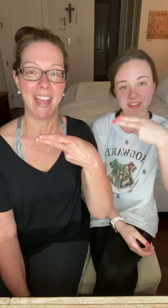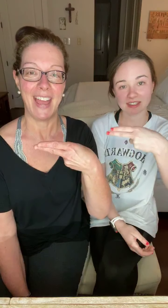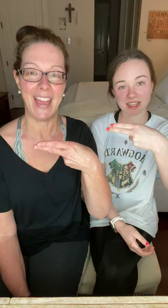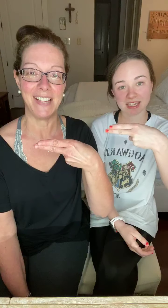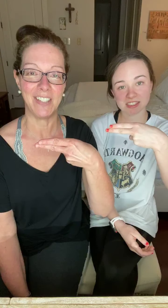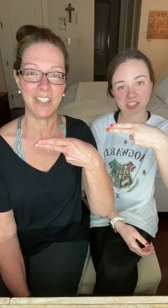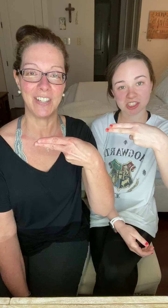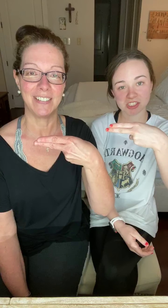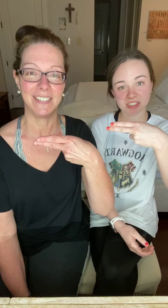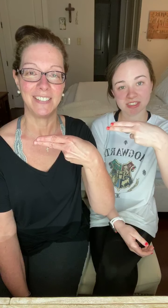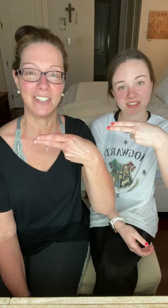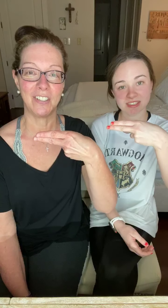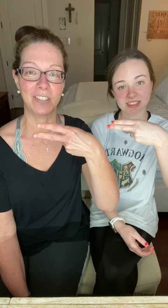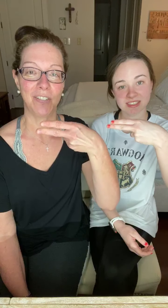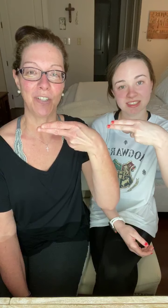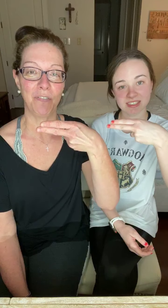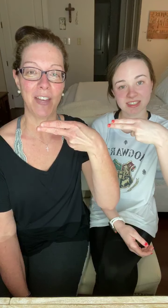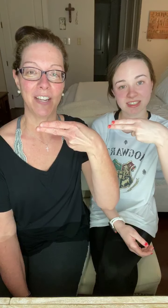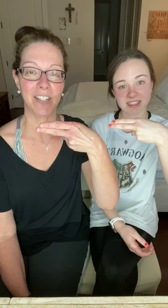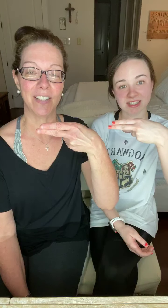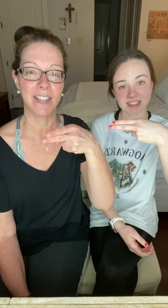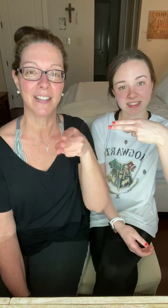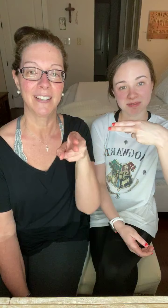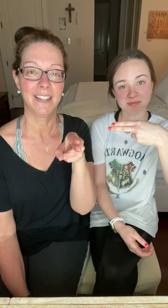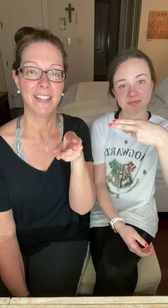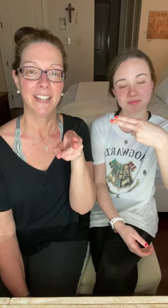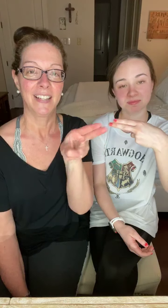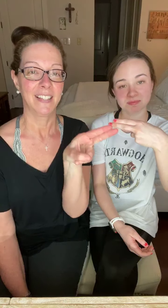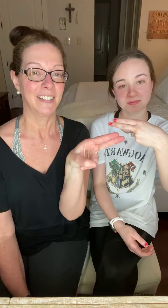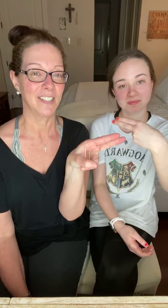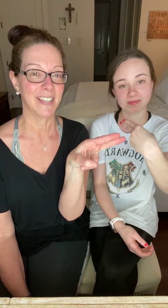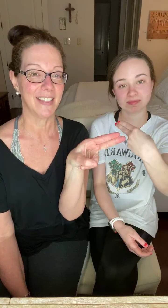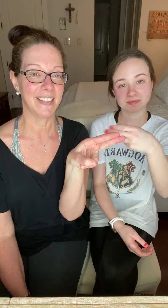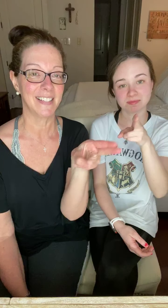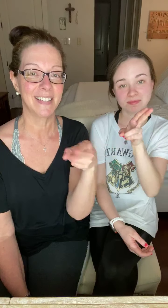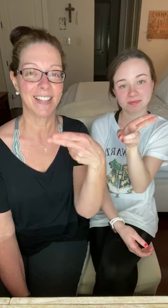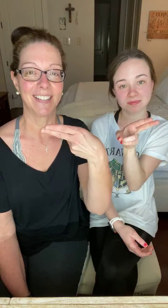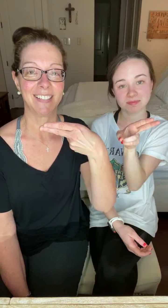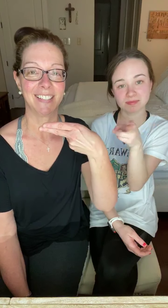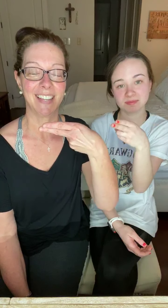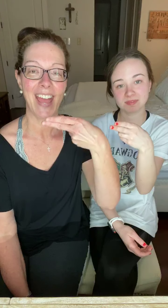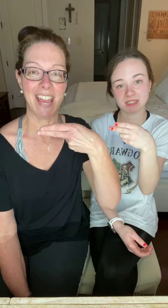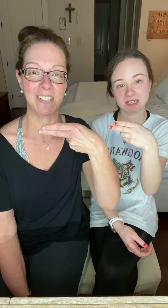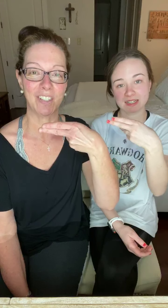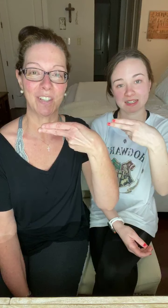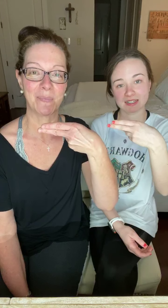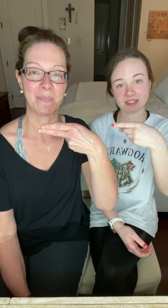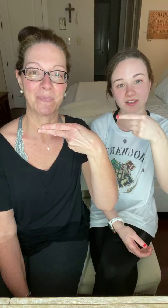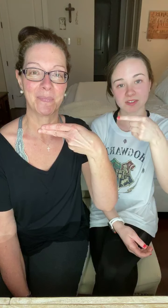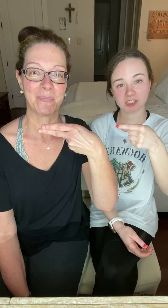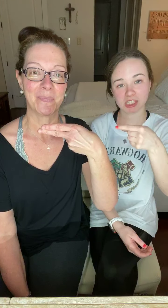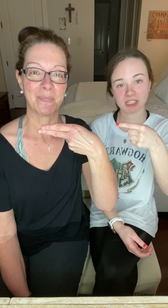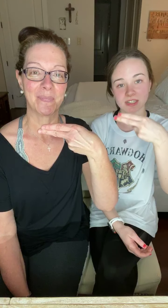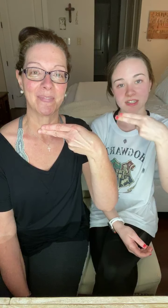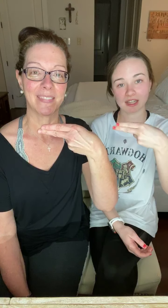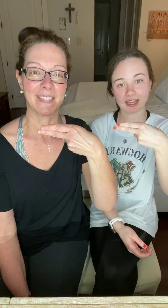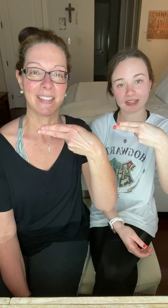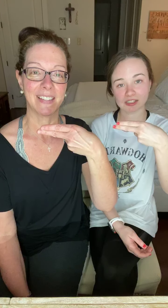H. Just two fingers. Mm-hmm. Just like this. H. So G, H.